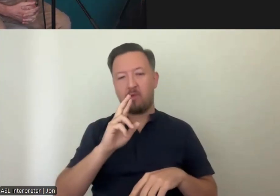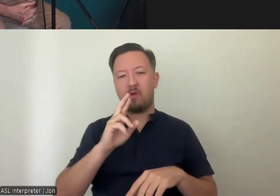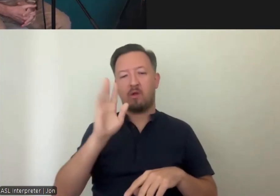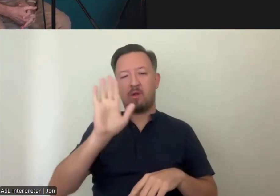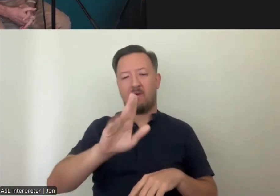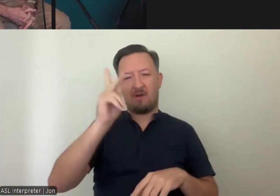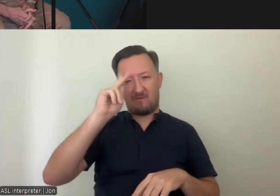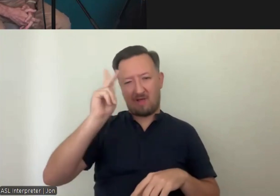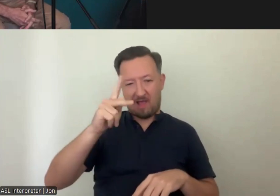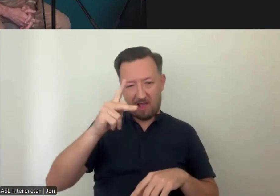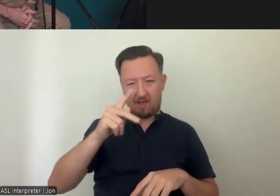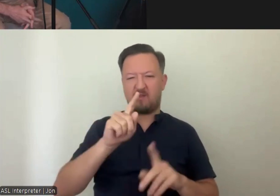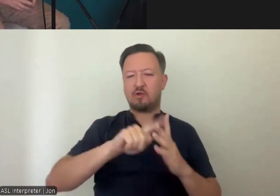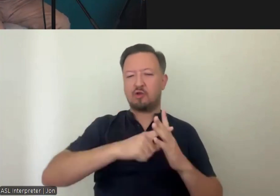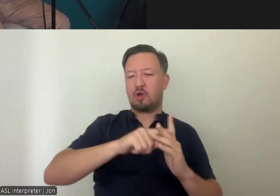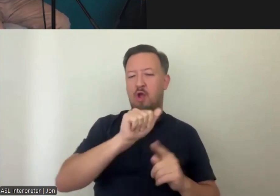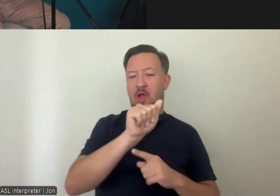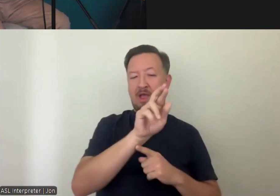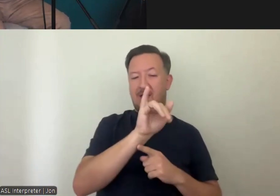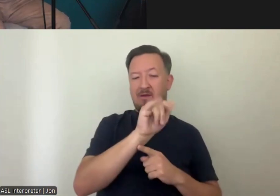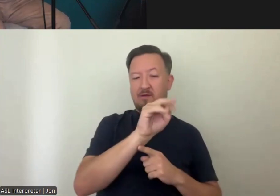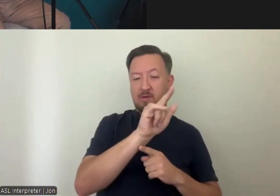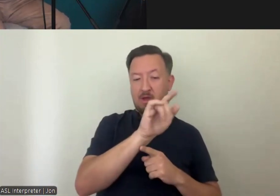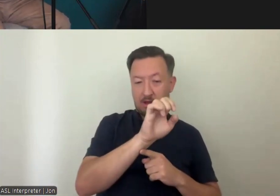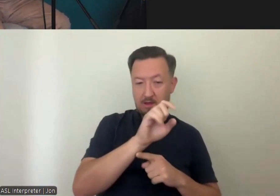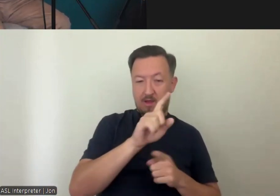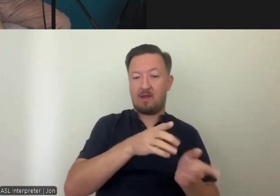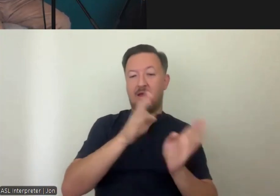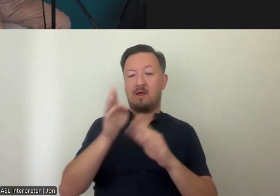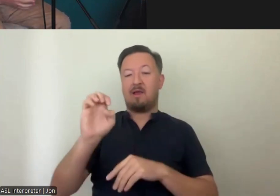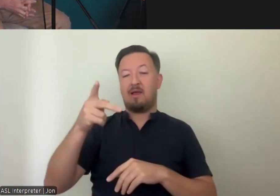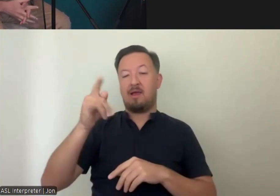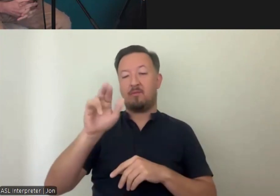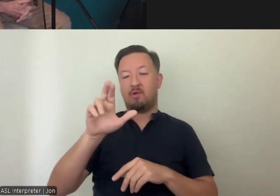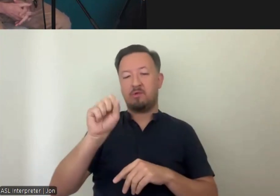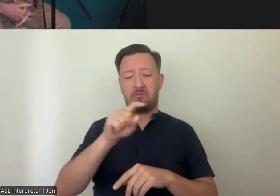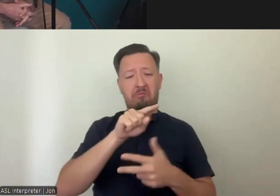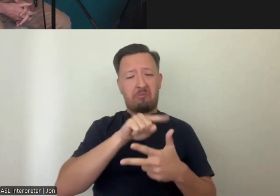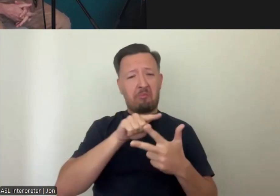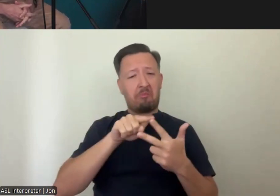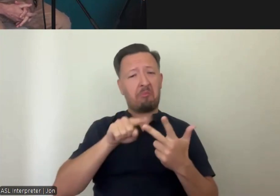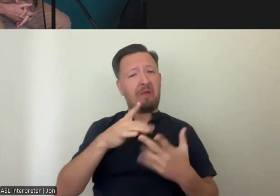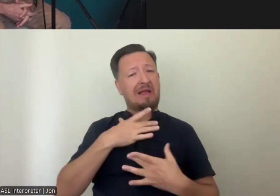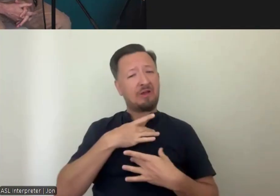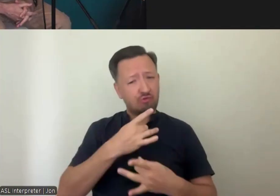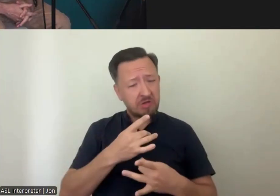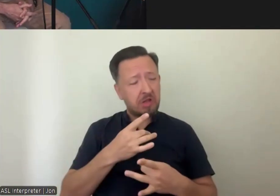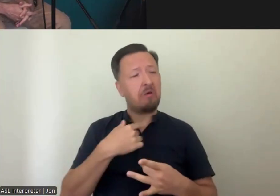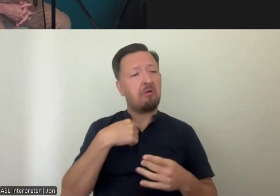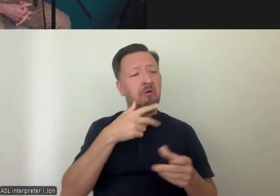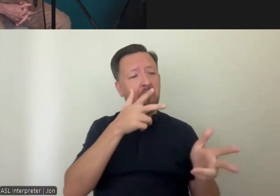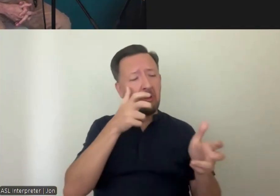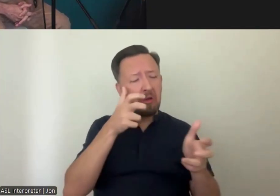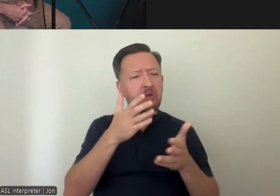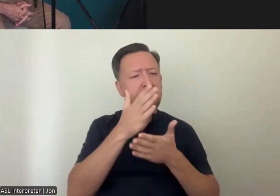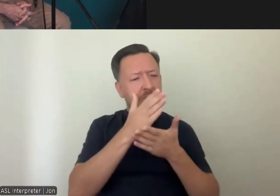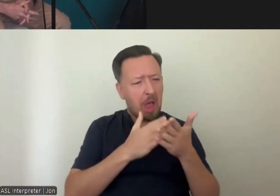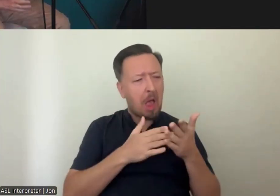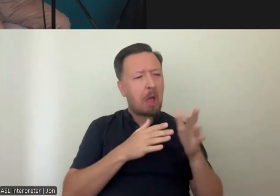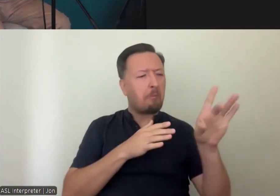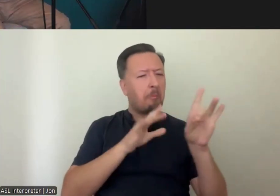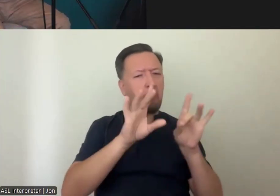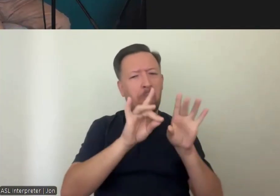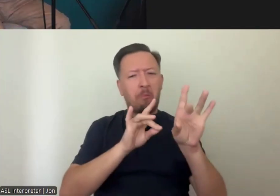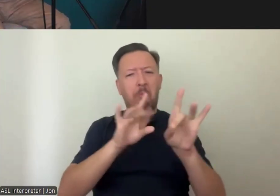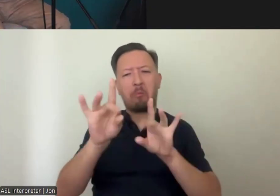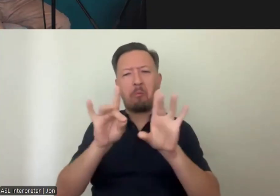and then Epicurus. All of these were very interesting. All of these had something to contribute to my understanding of what was going on, but none